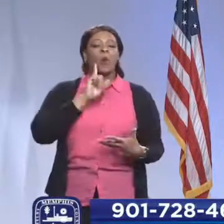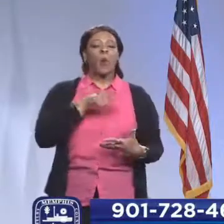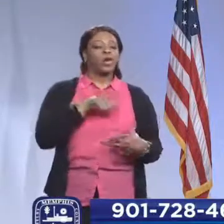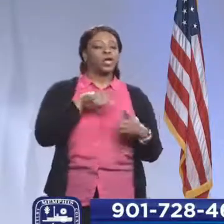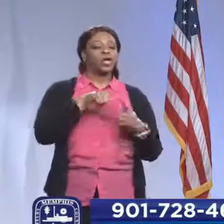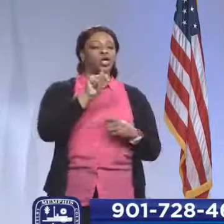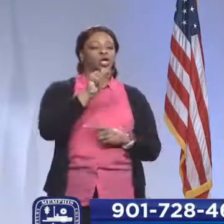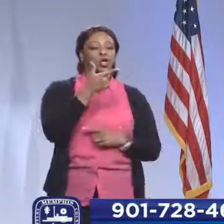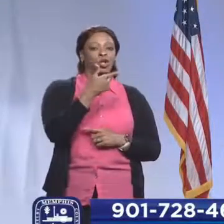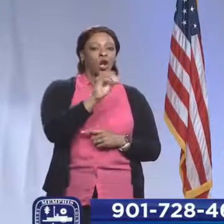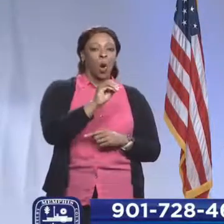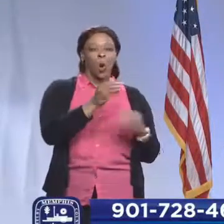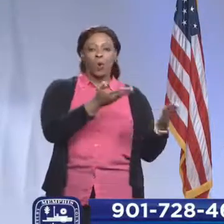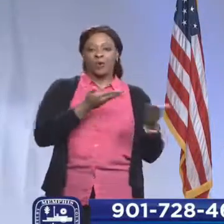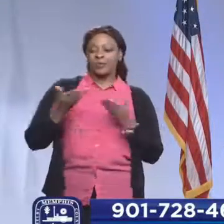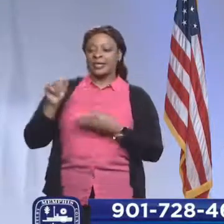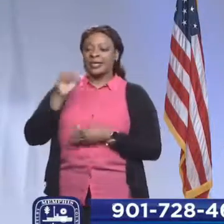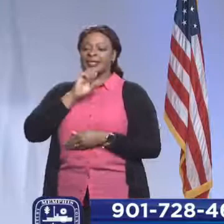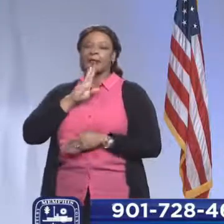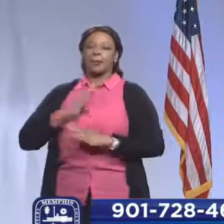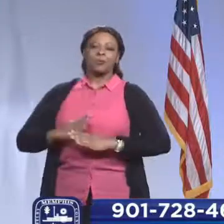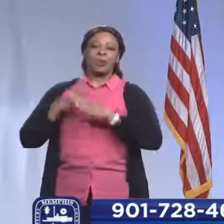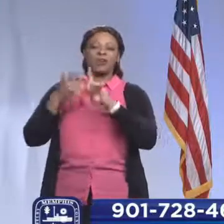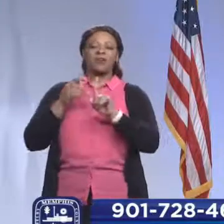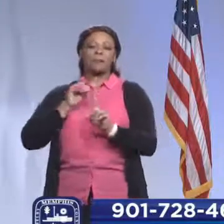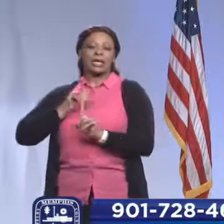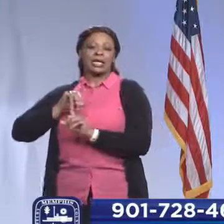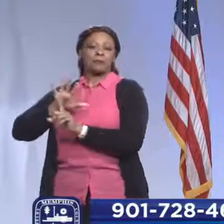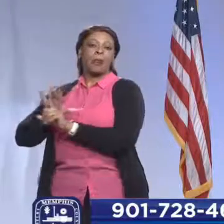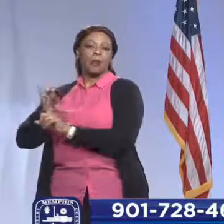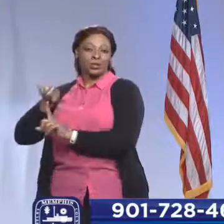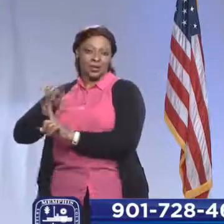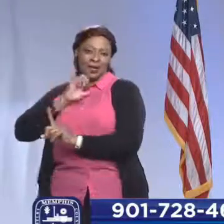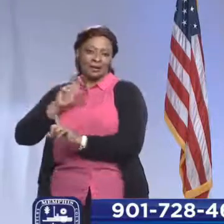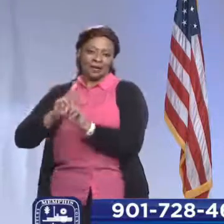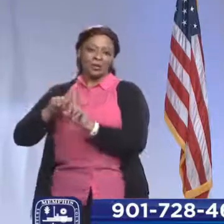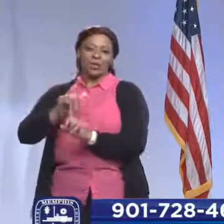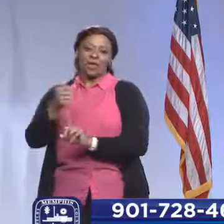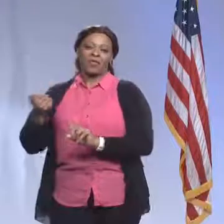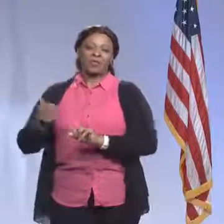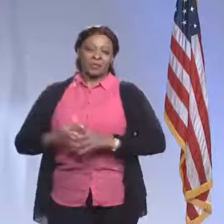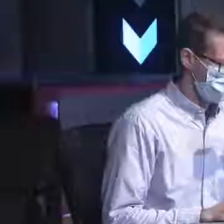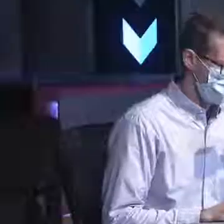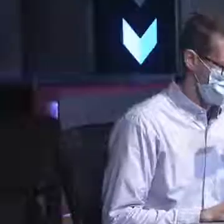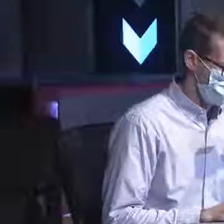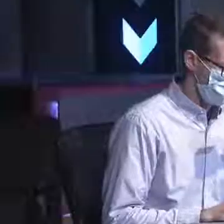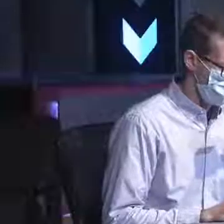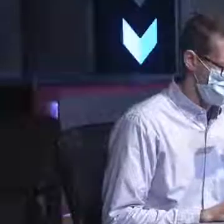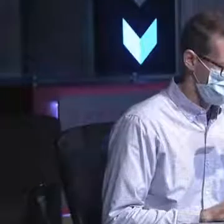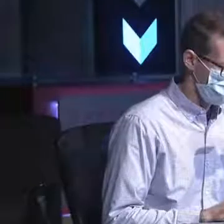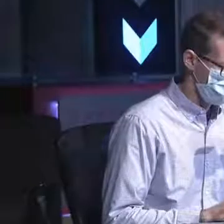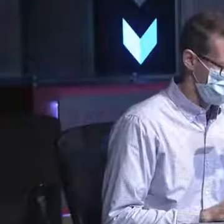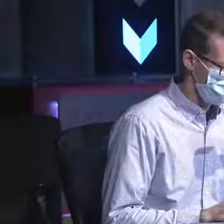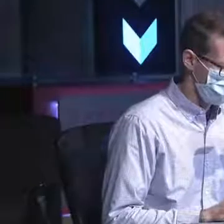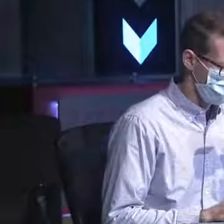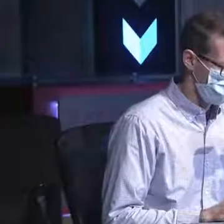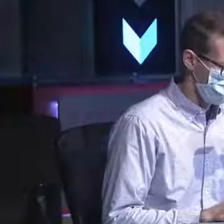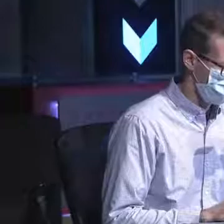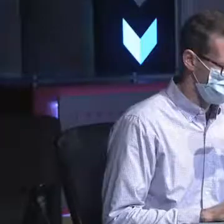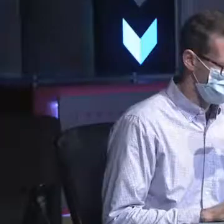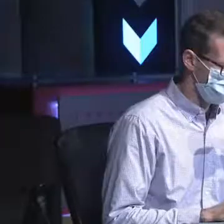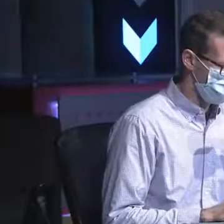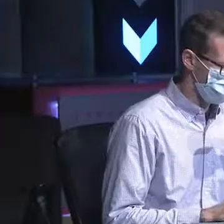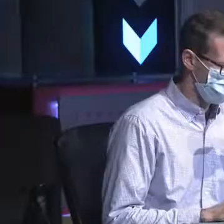to go so that that senior can be protected from exposure to others. Omer Youssef with the